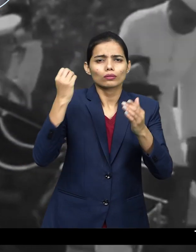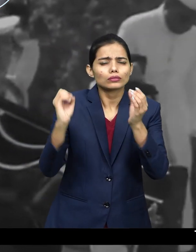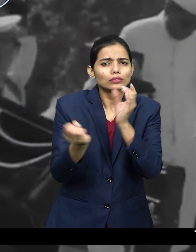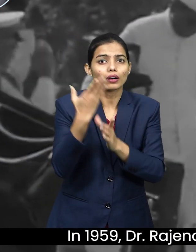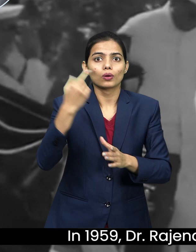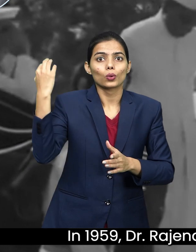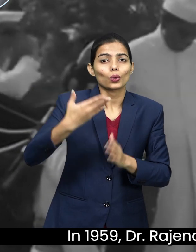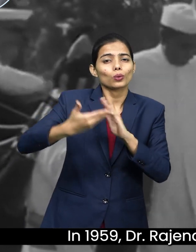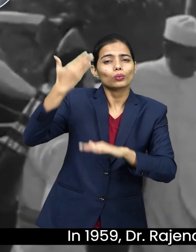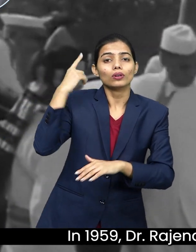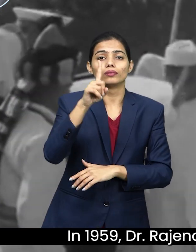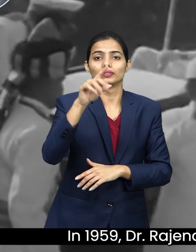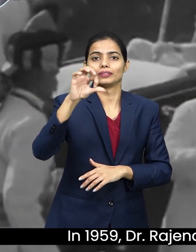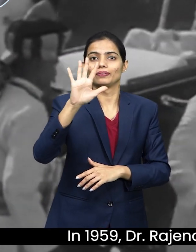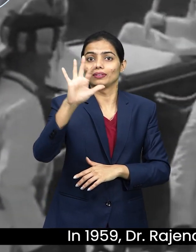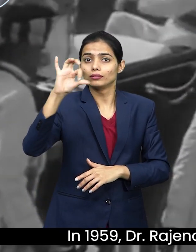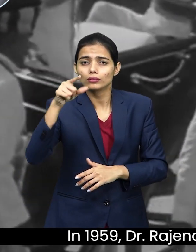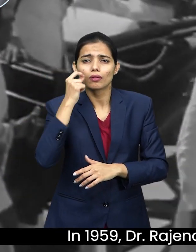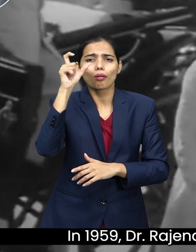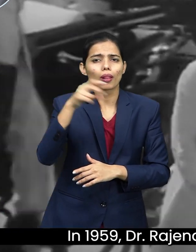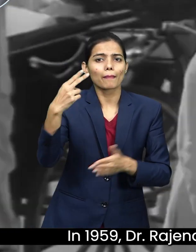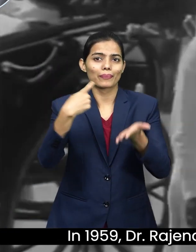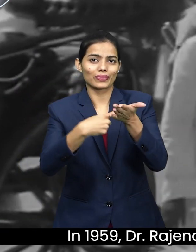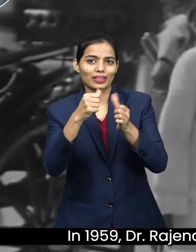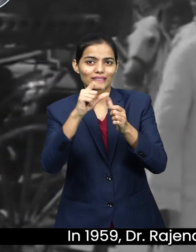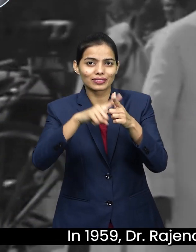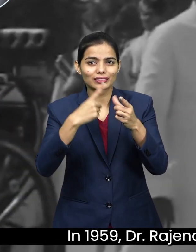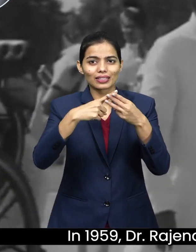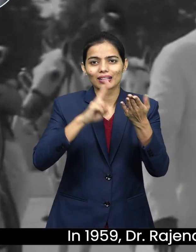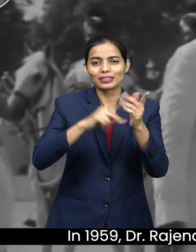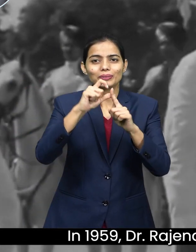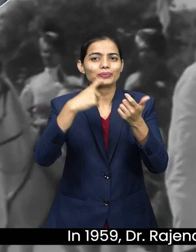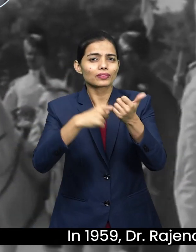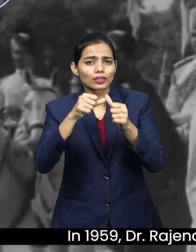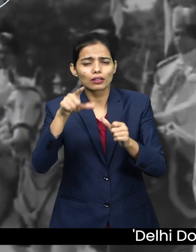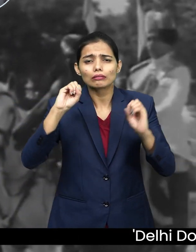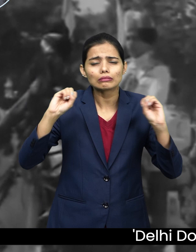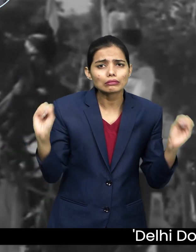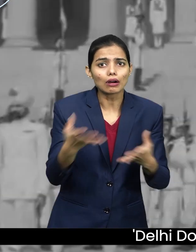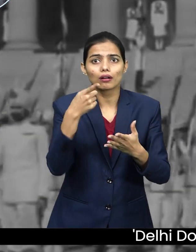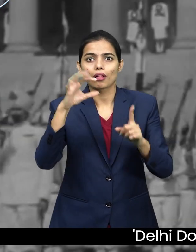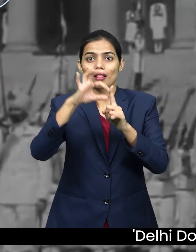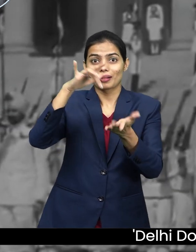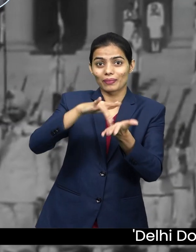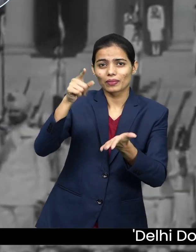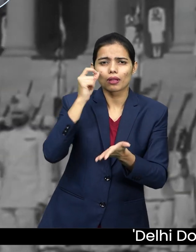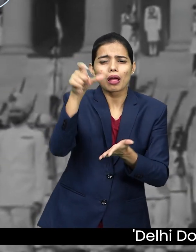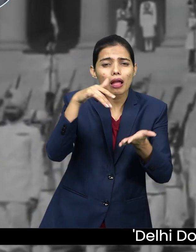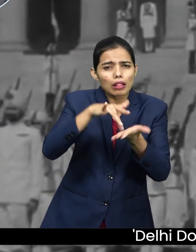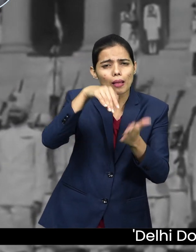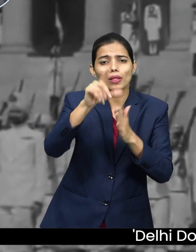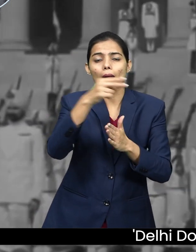Television. In 1959, Dr. Rajendra Prasad inaugurated the Delhi Doordarshan